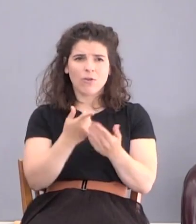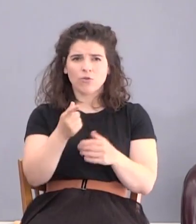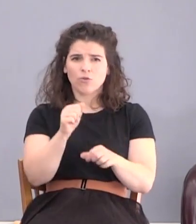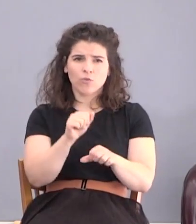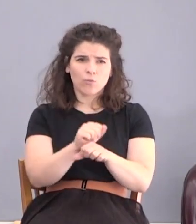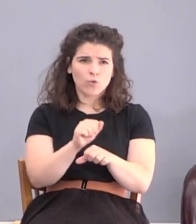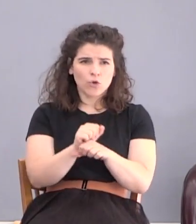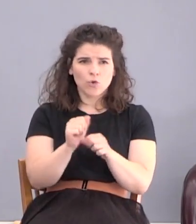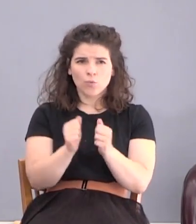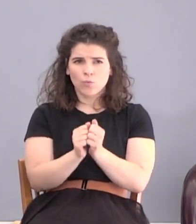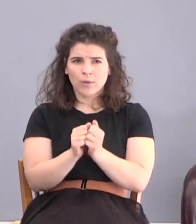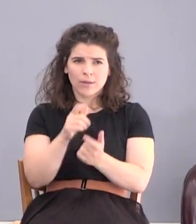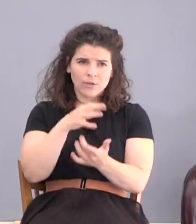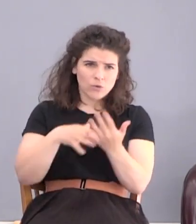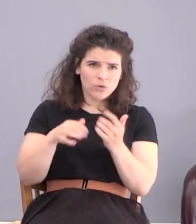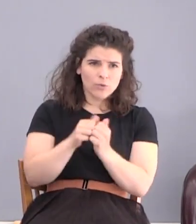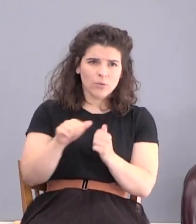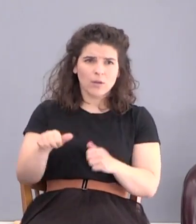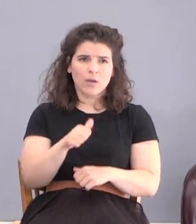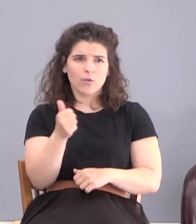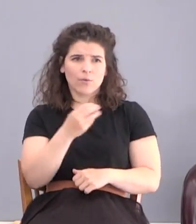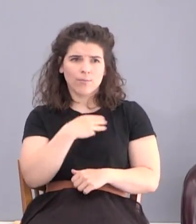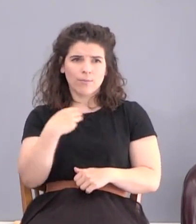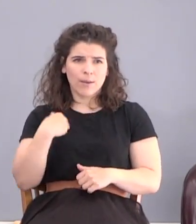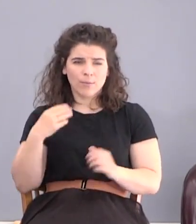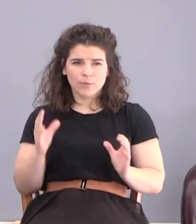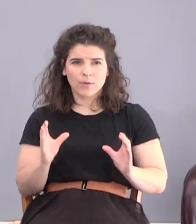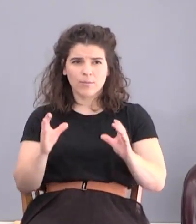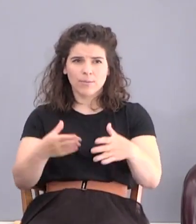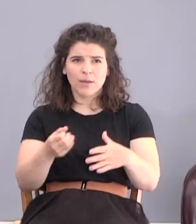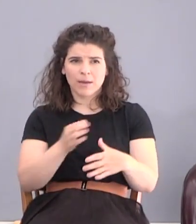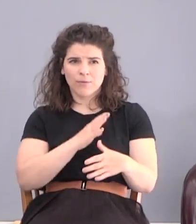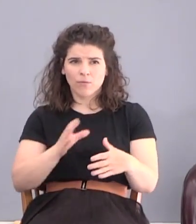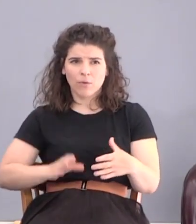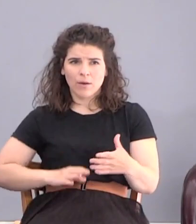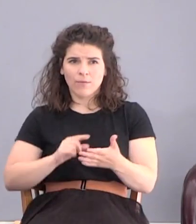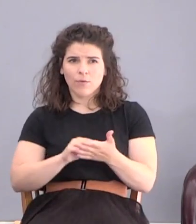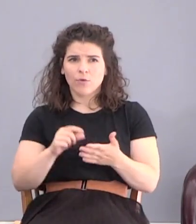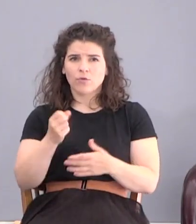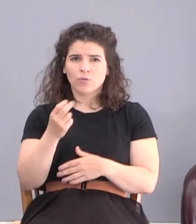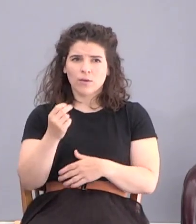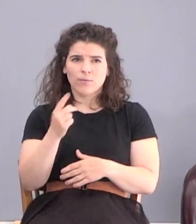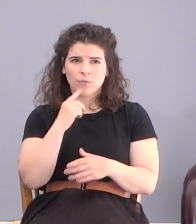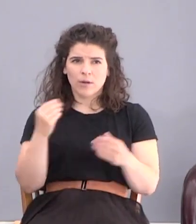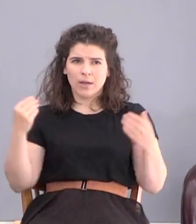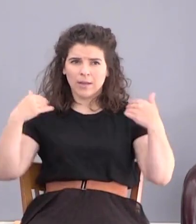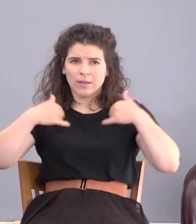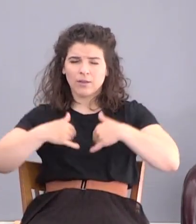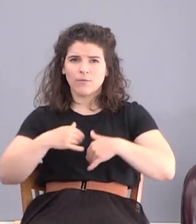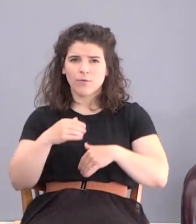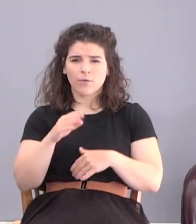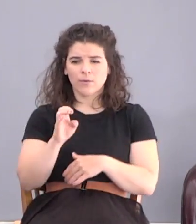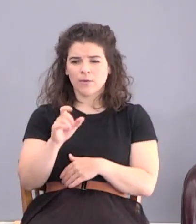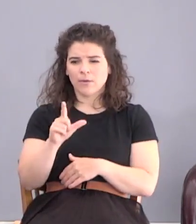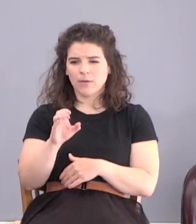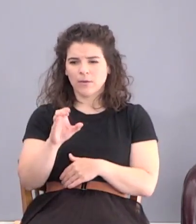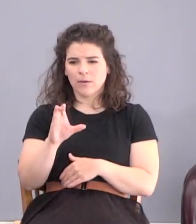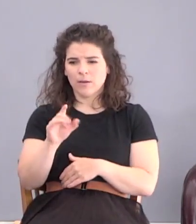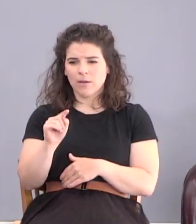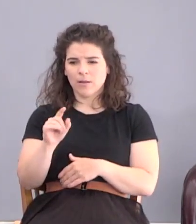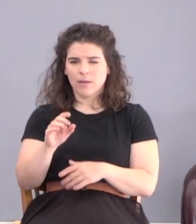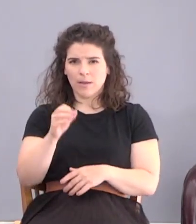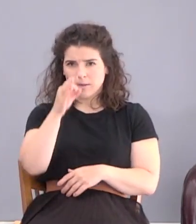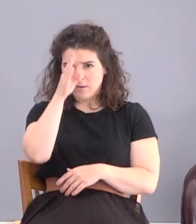of Christ? Putting on as the elect, verse 12 says, to put on, therefore, as the elect of God, holy and beloved, bowels of